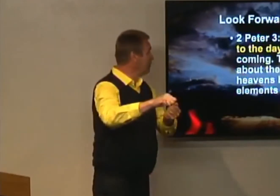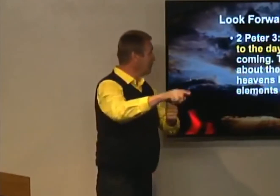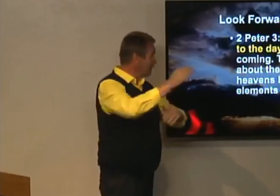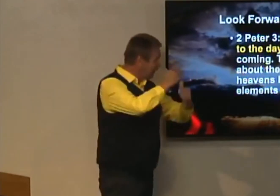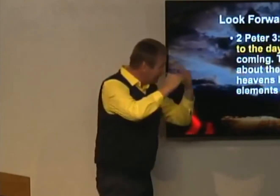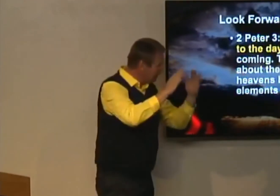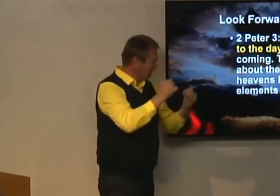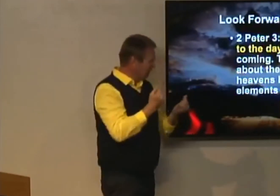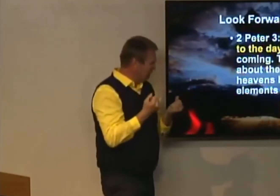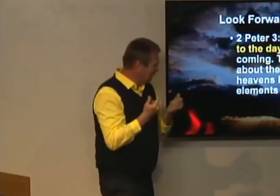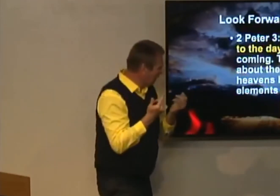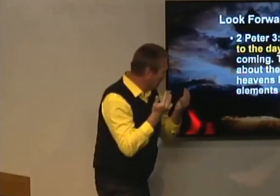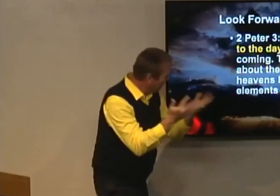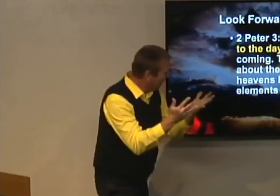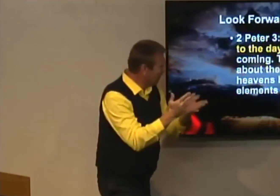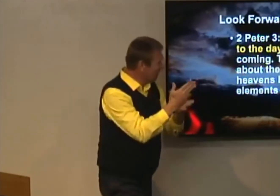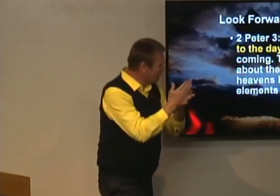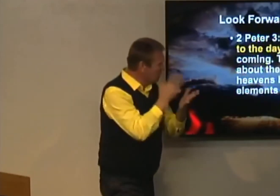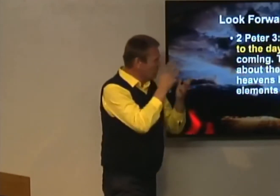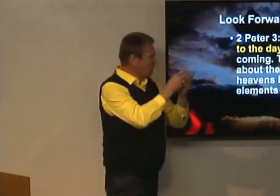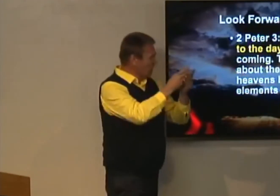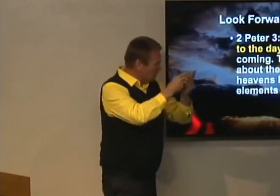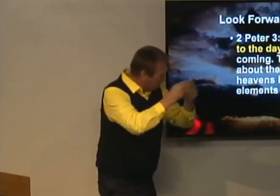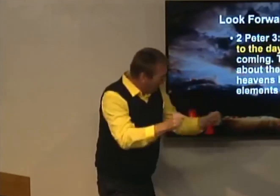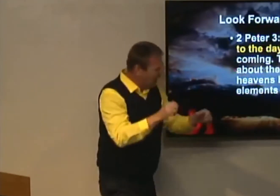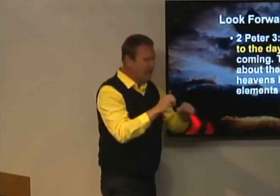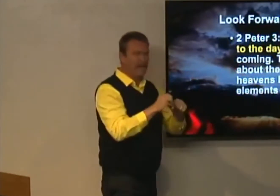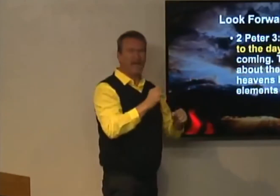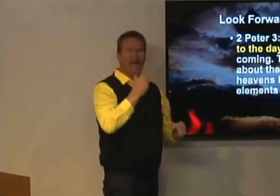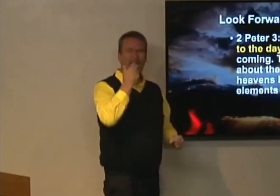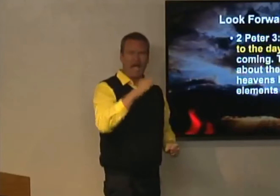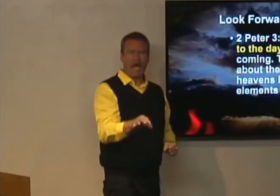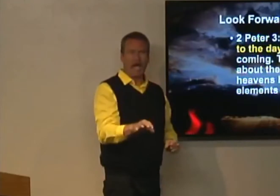that day will bring about the destruction of the heavens by fire.